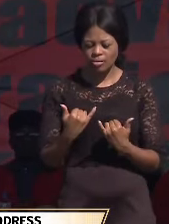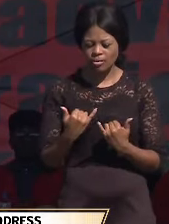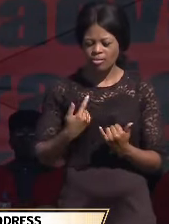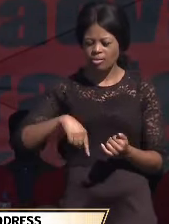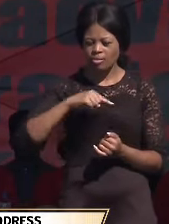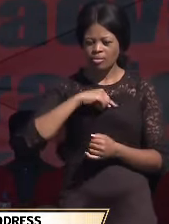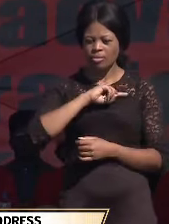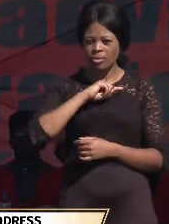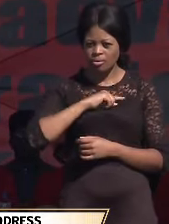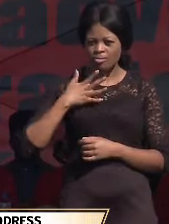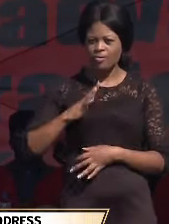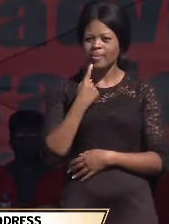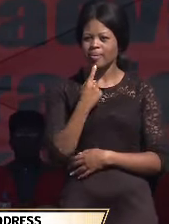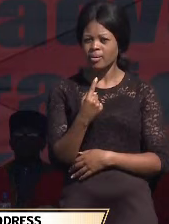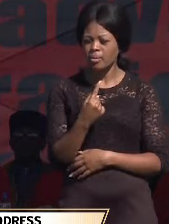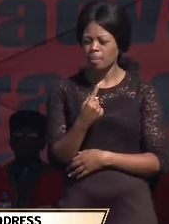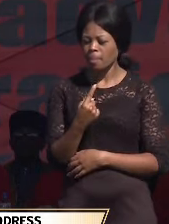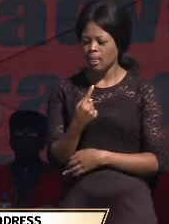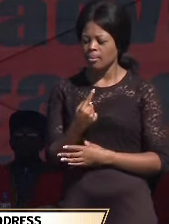samagomanisi ngoba sifuna ukuthi